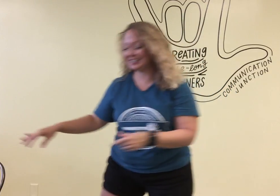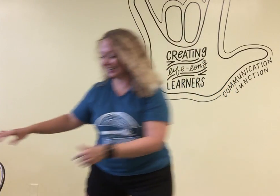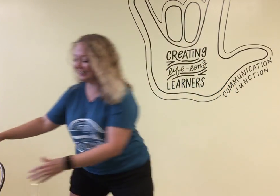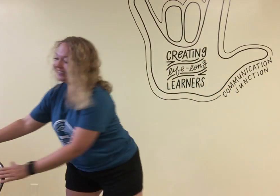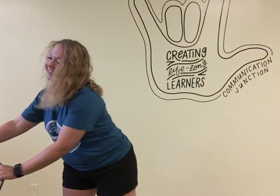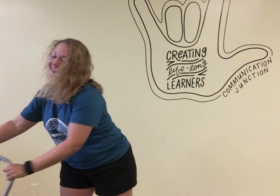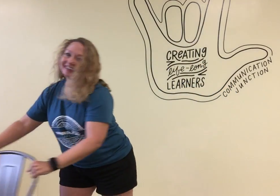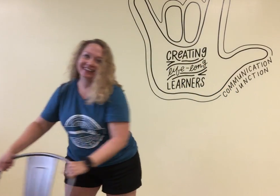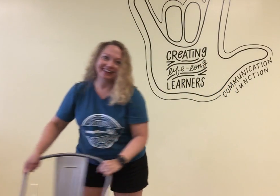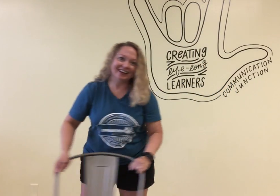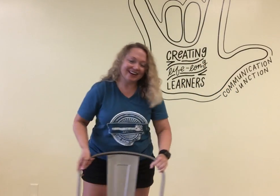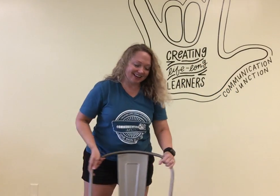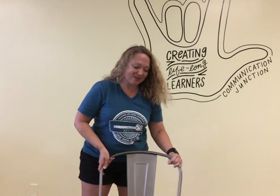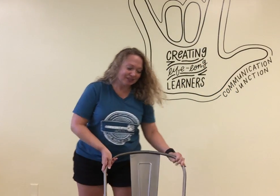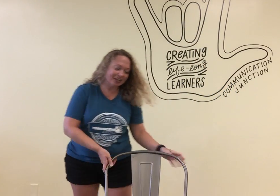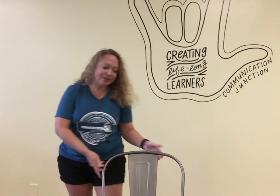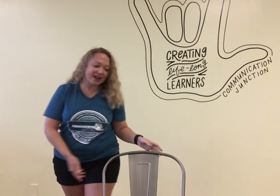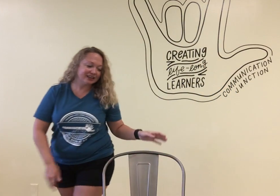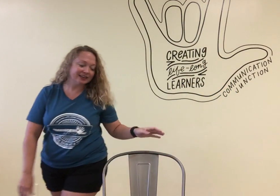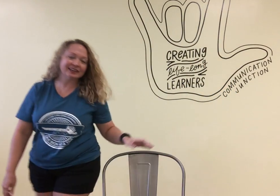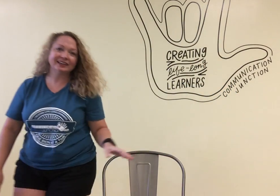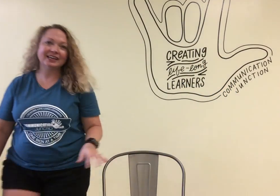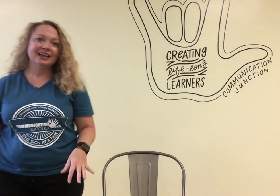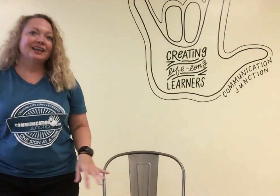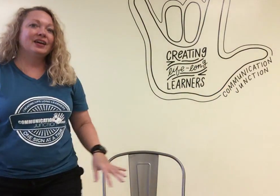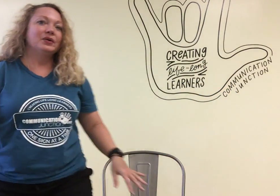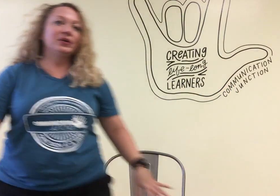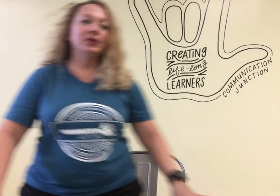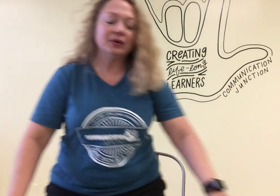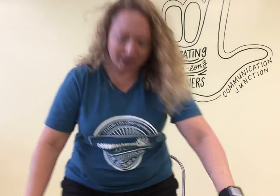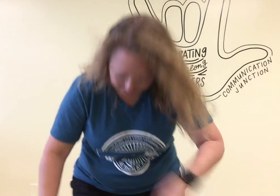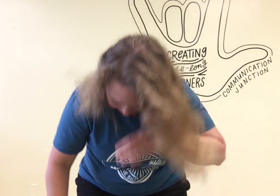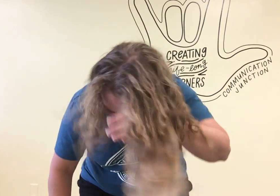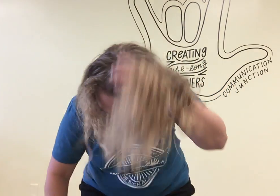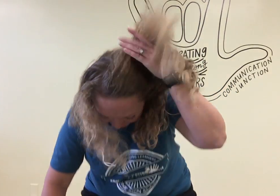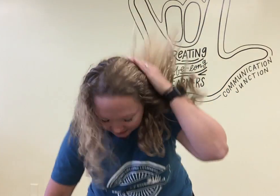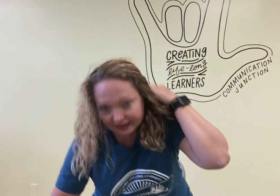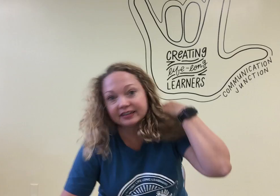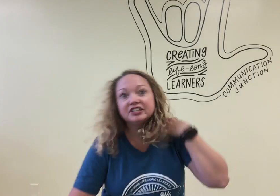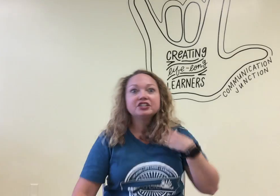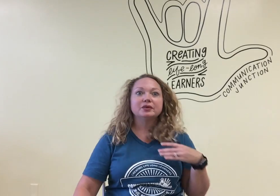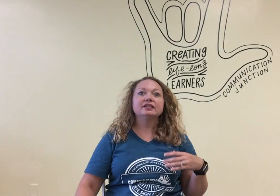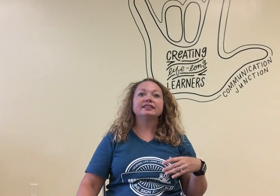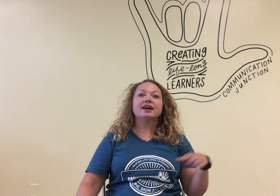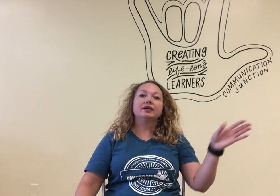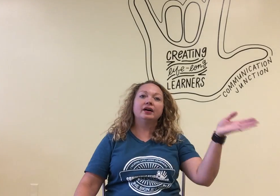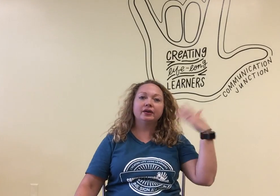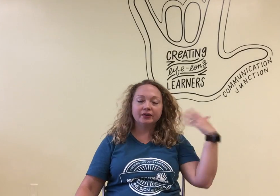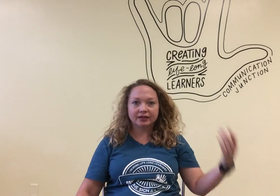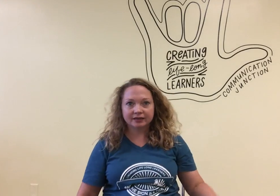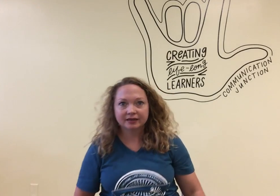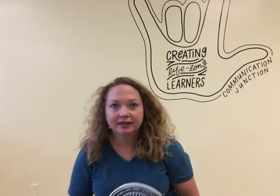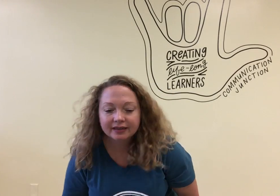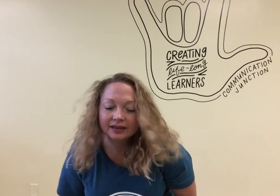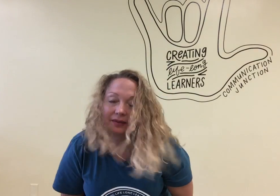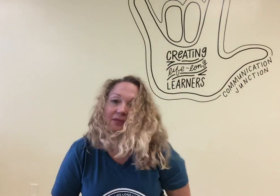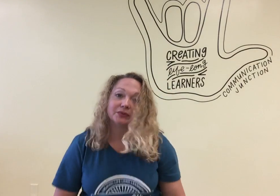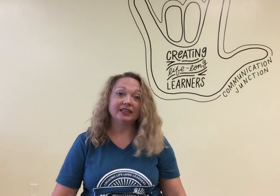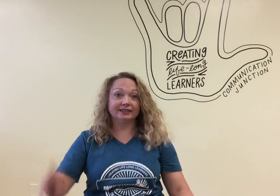chair. All right, got my chair back. Whew. Did you get your wiggles out? Whew. Miss Whitney is